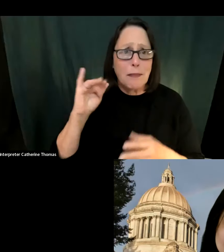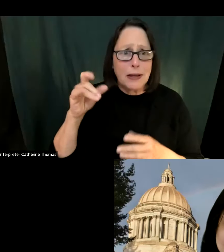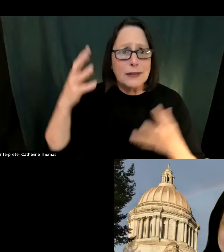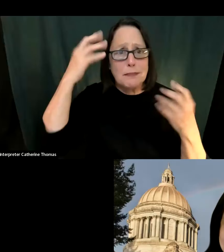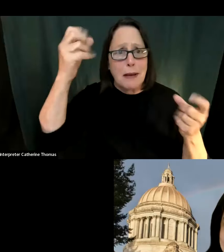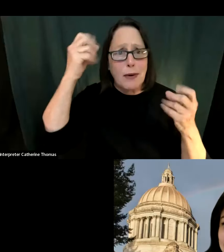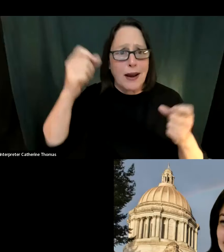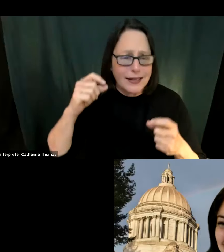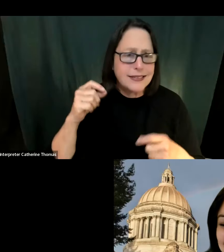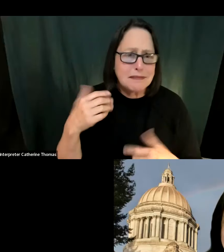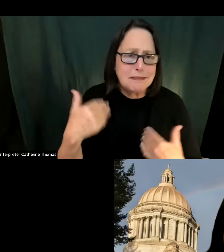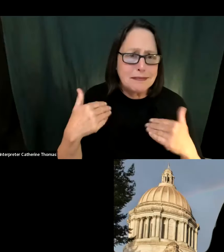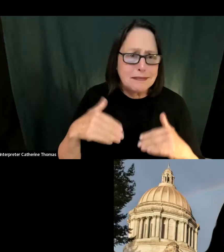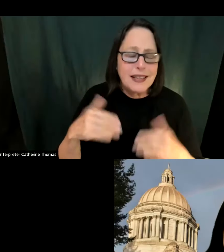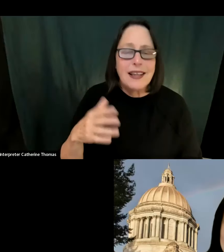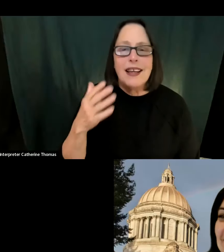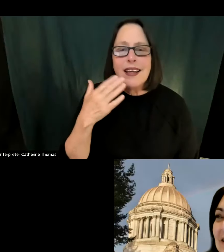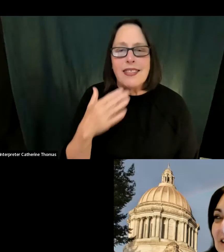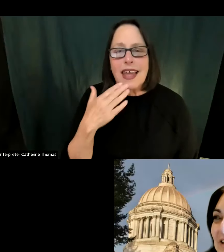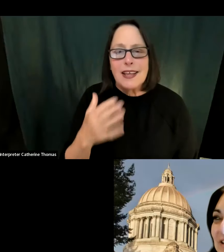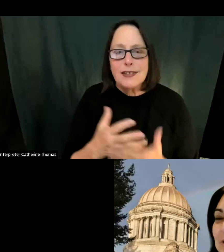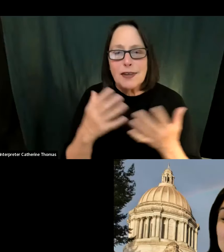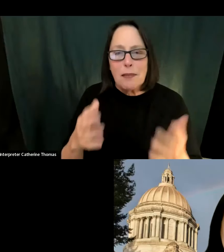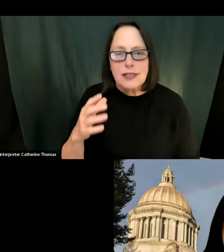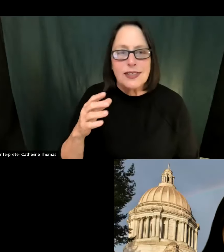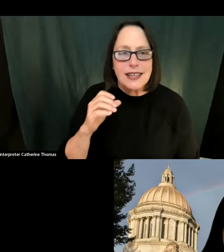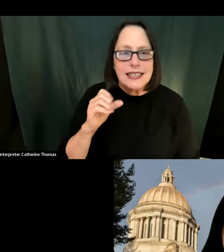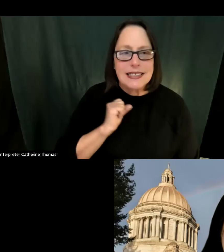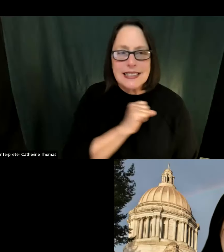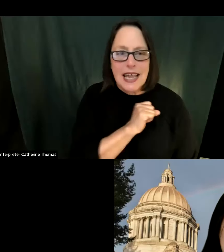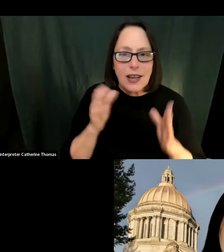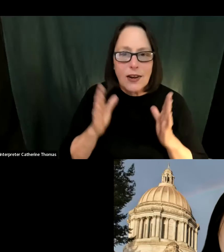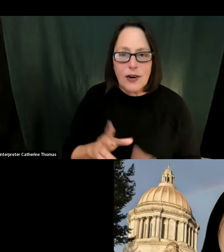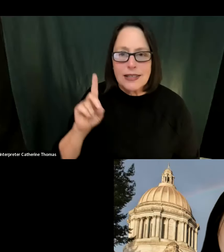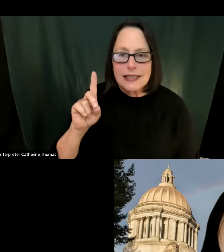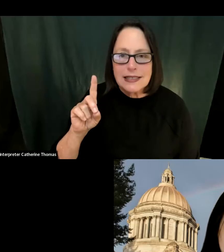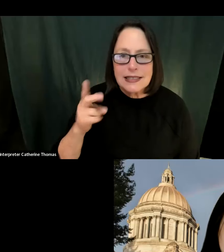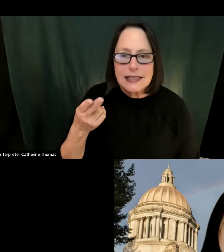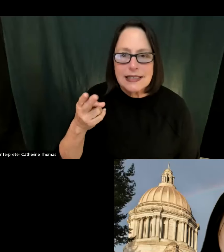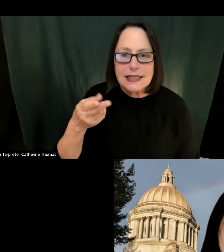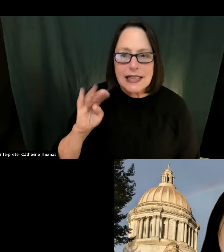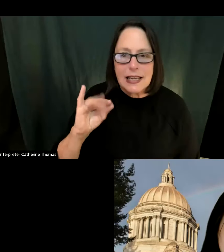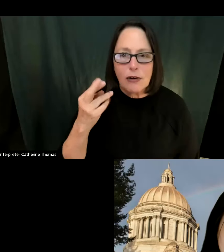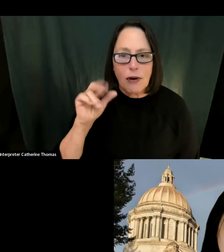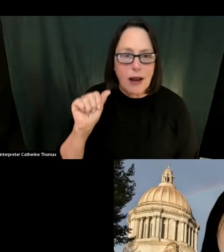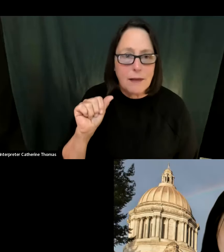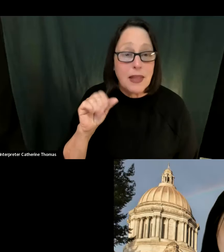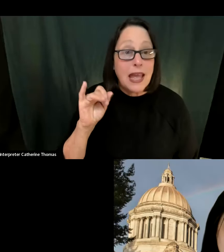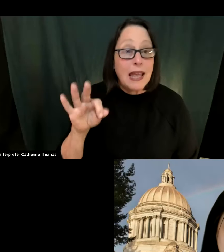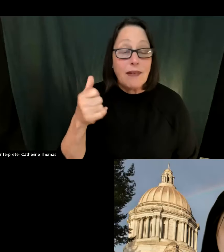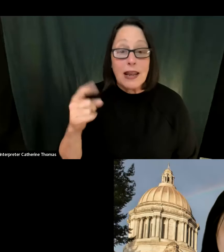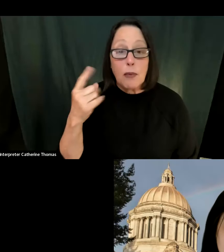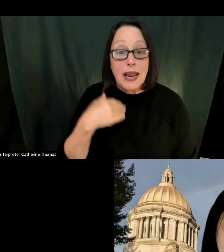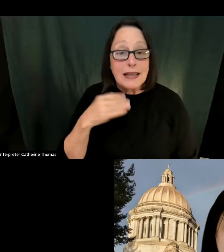session. Thank you so much, Senator Dhingra. And again, if anyone has any particular items that